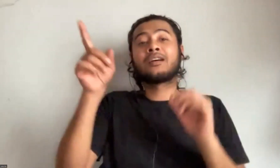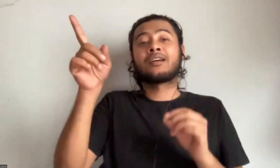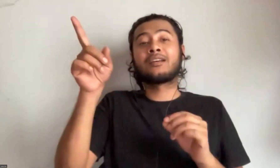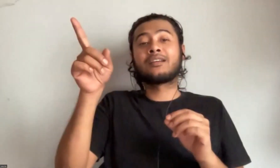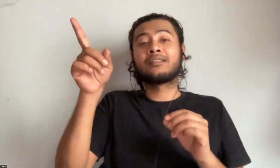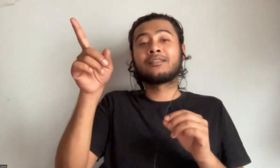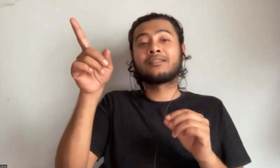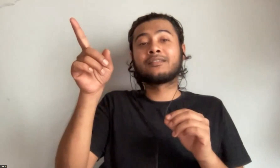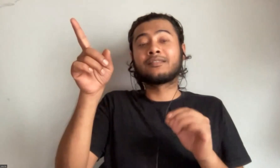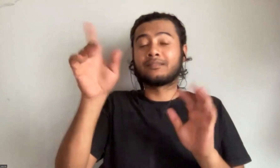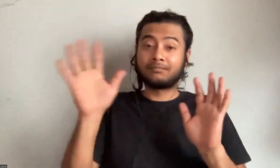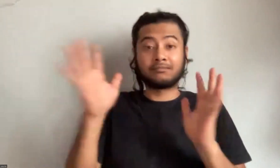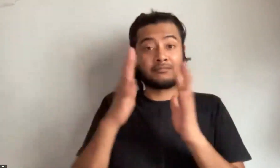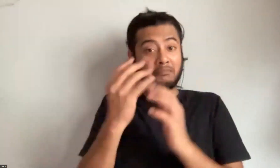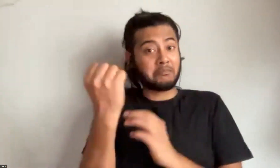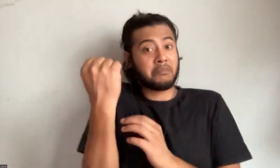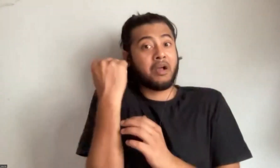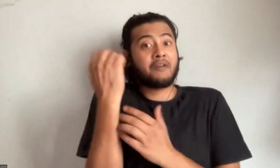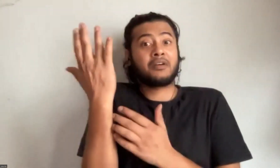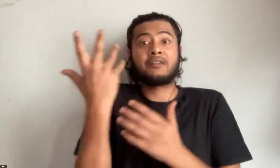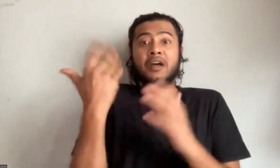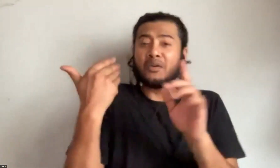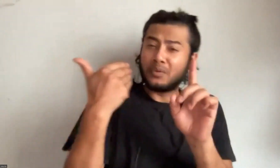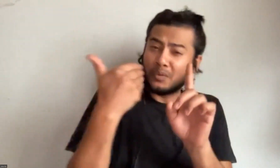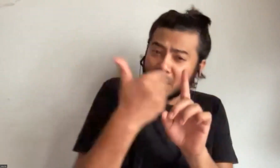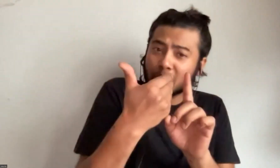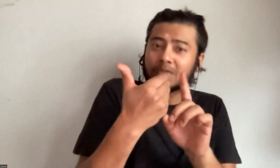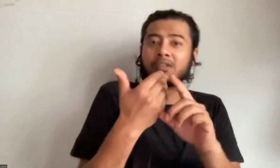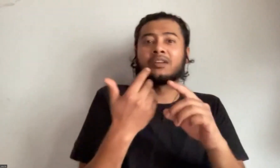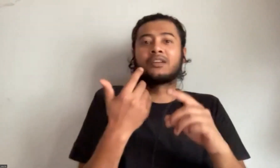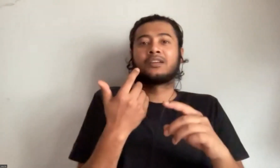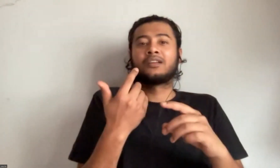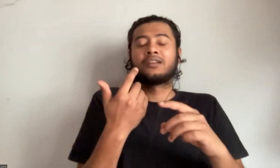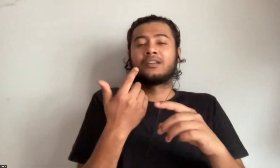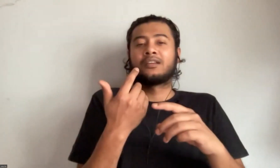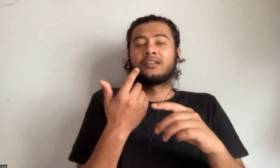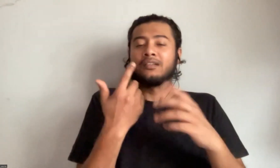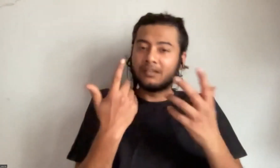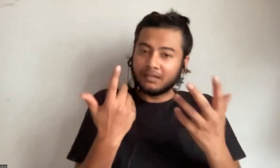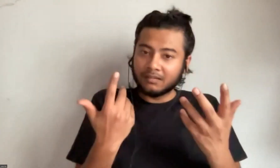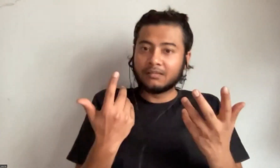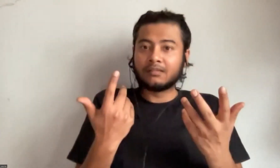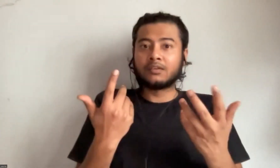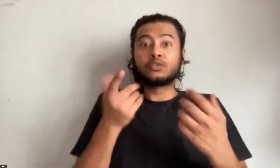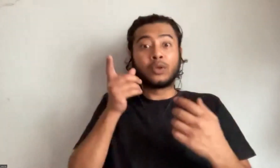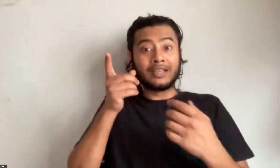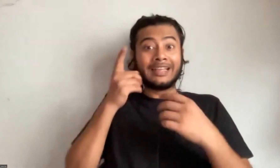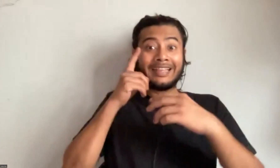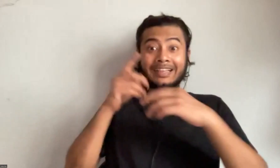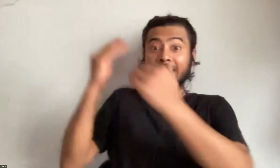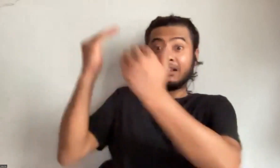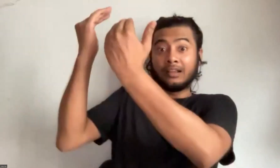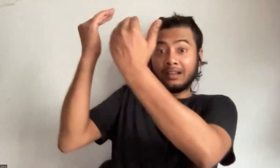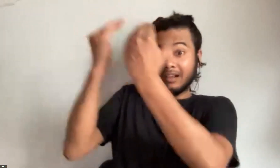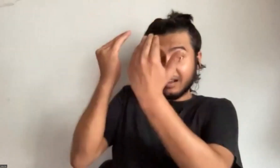she recommends our name to Krishna. Let's see, here is a very sincere person. Here is a very sincere devotee. You